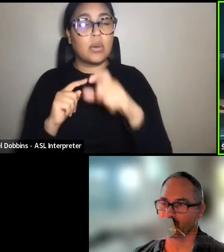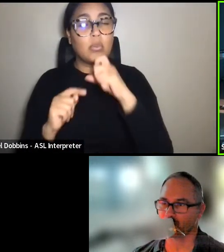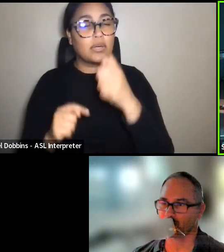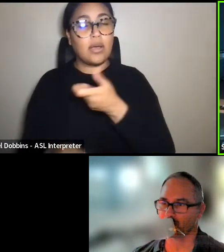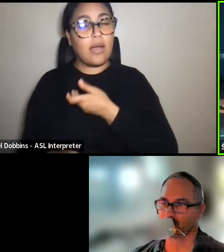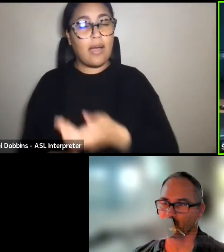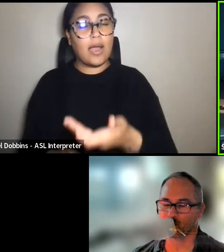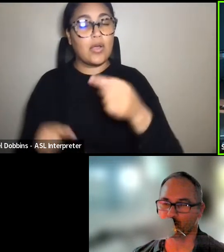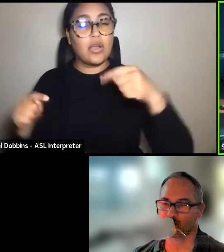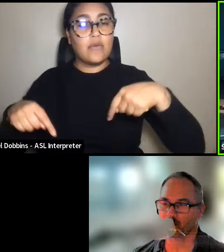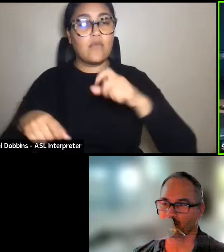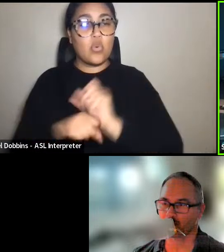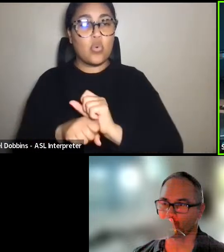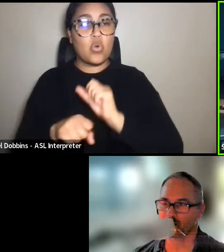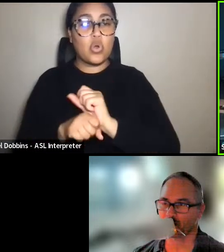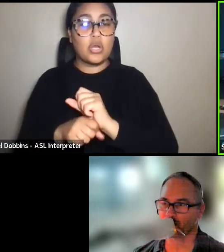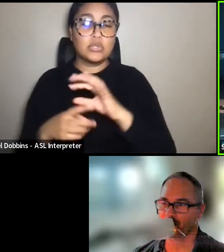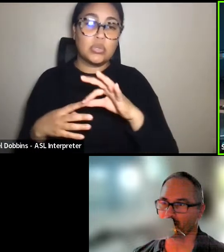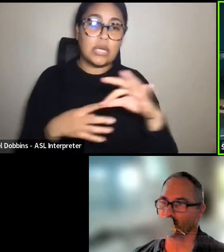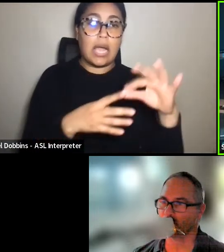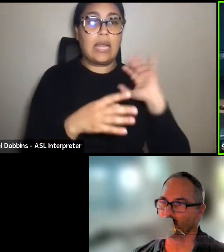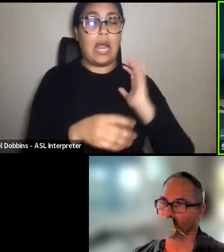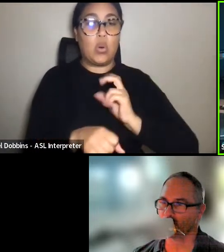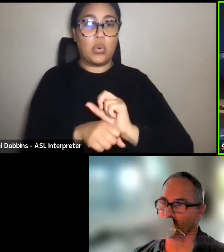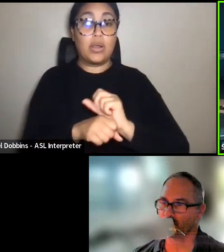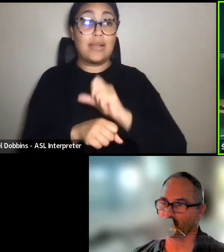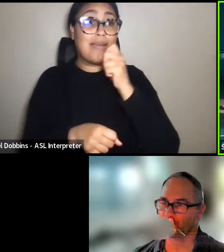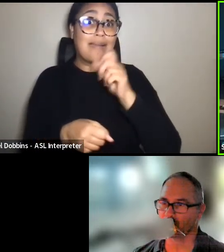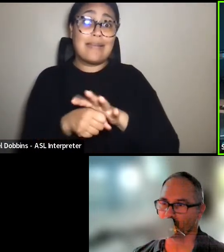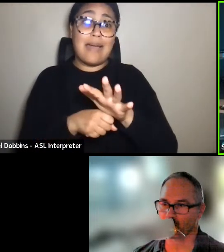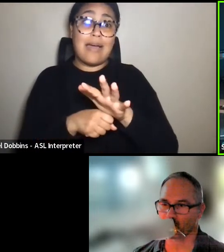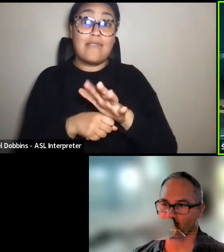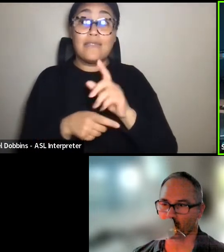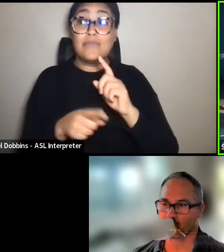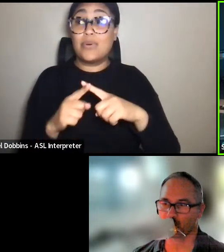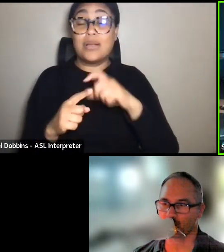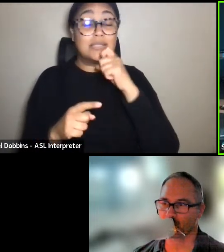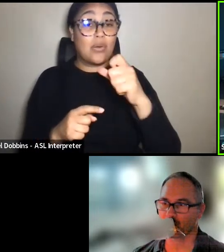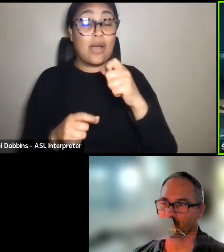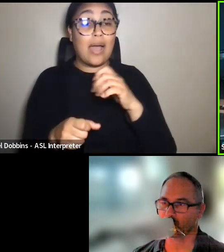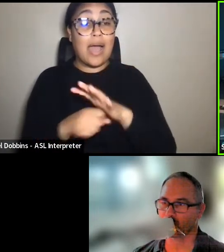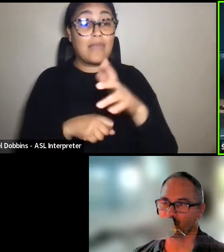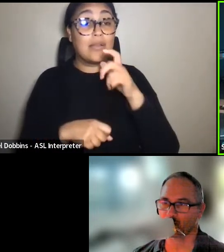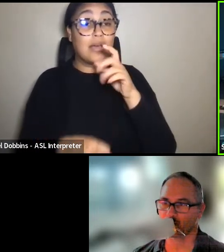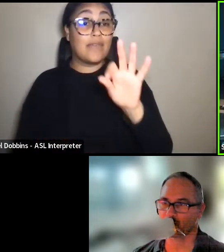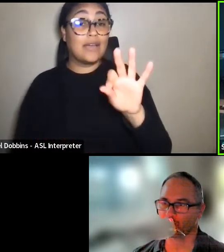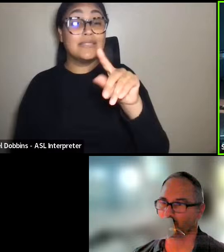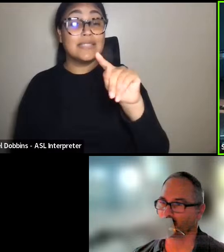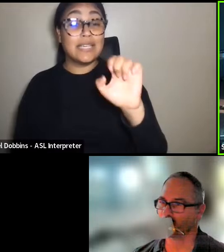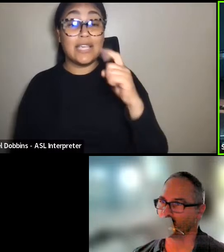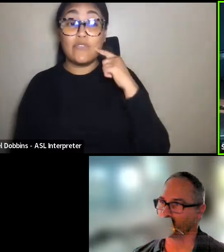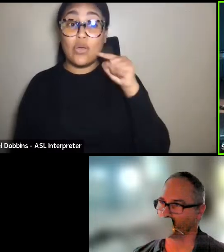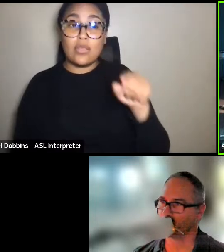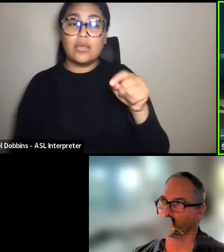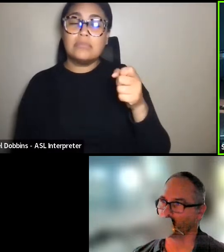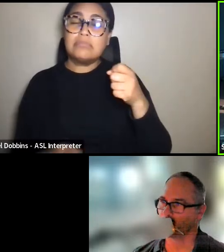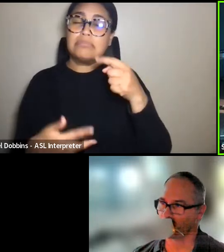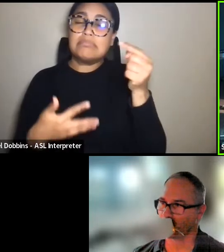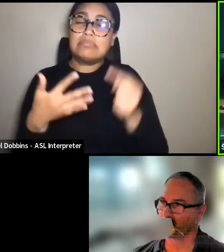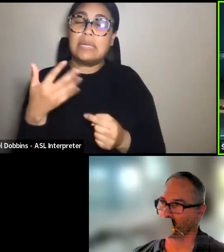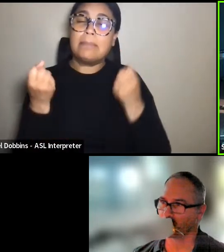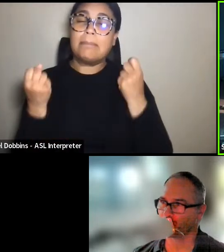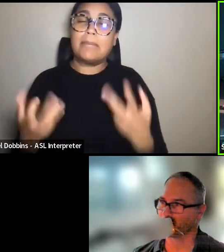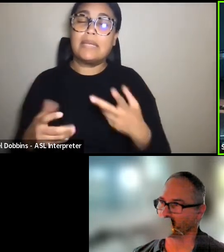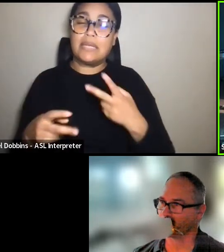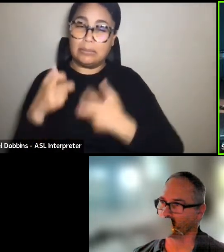really to Right. guide There's our not enough of work. them, yeah. There's not enough of them. We don't have enough FTE for them. So there's a lot of things. Mhm. I